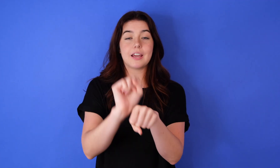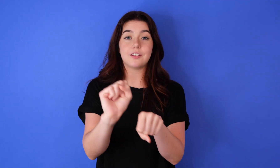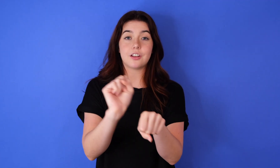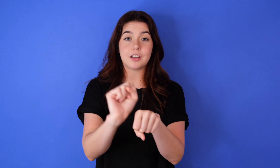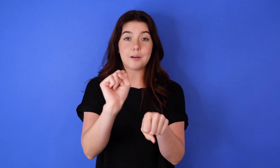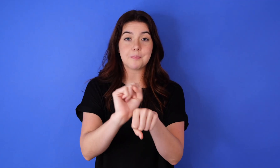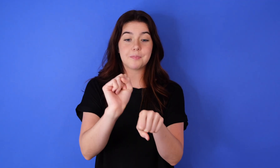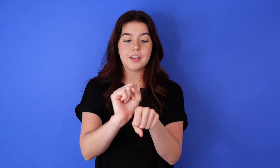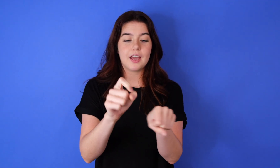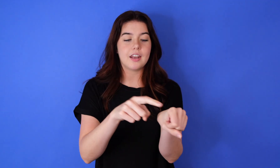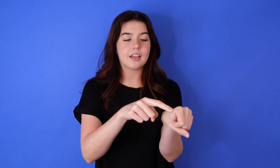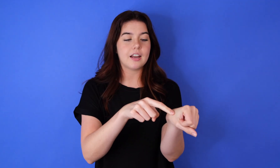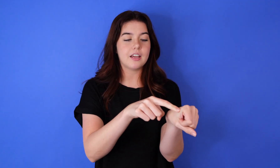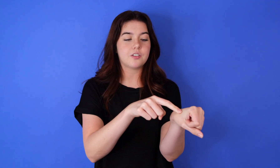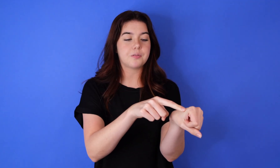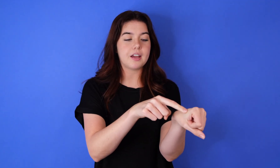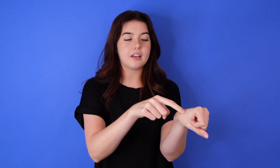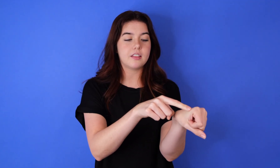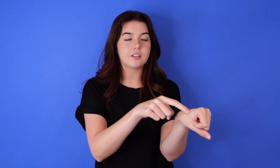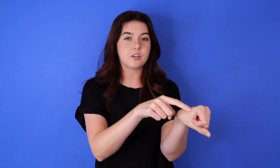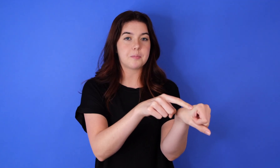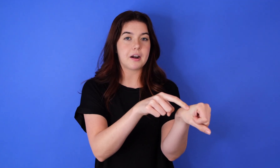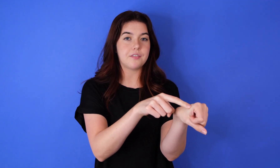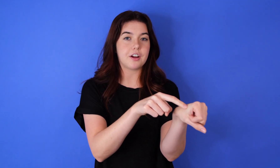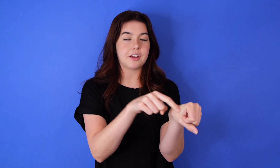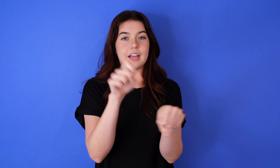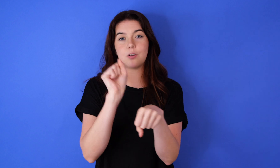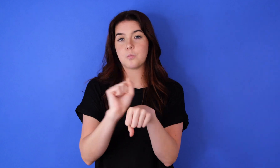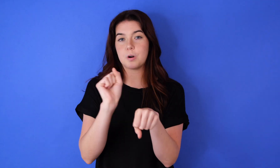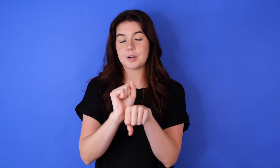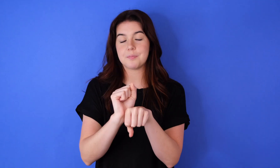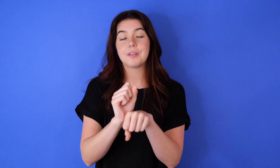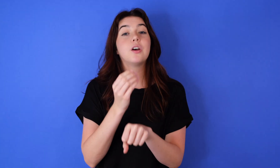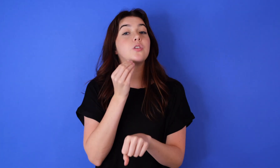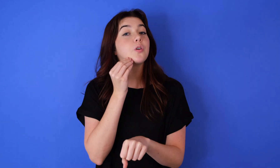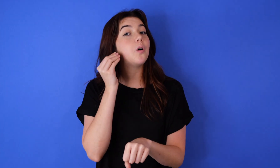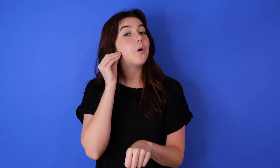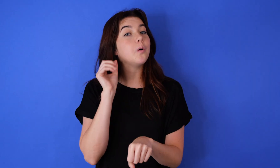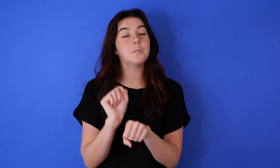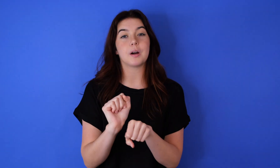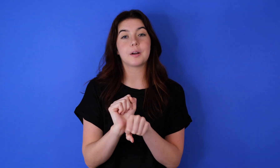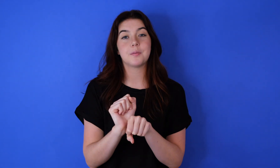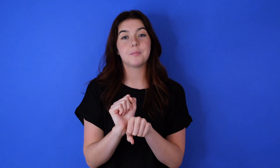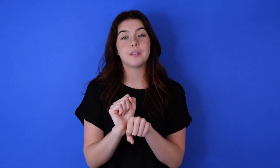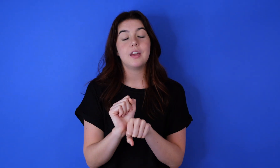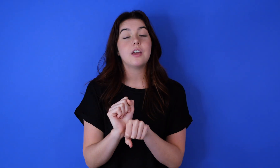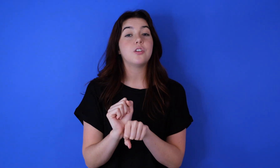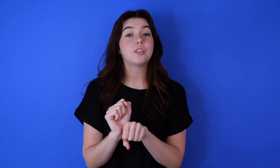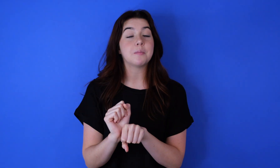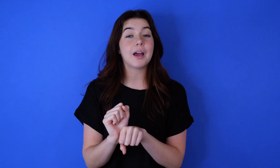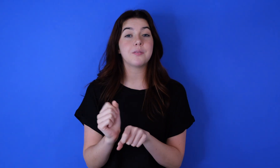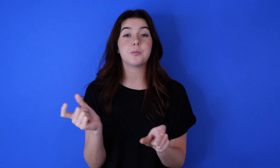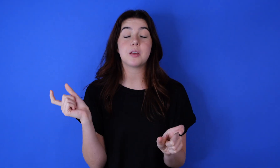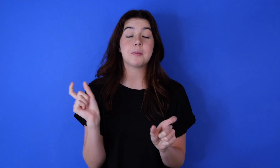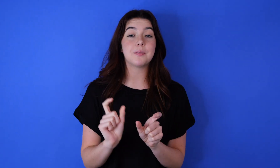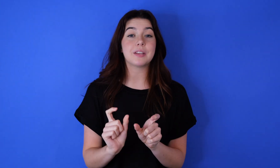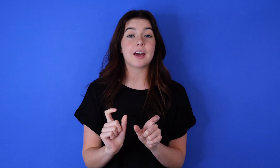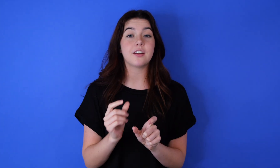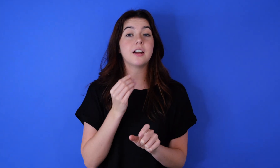on top, and it kind of hits right in this little part of your other hand, work. So homework. You sometimes, when you put them together, it